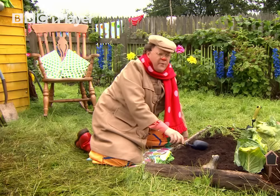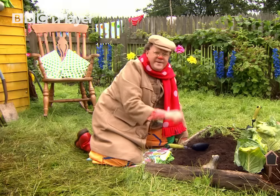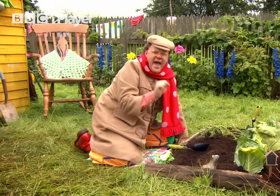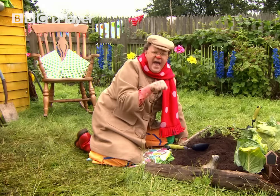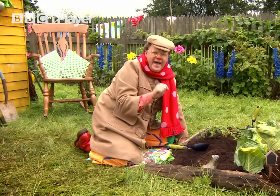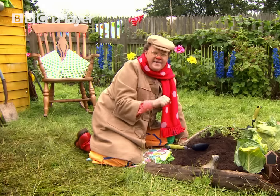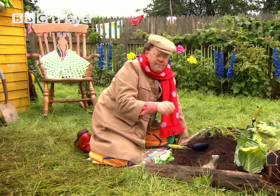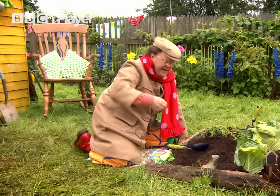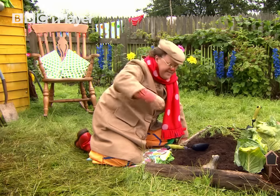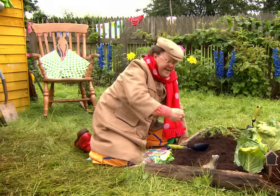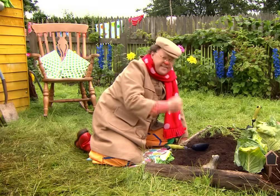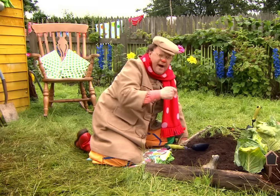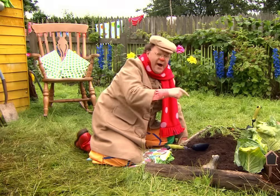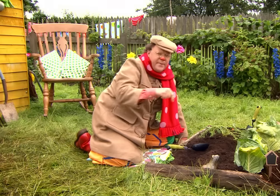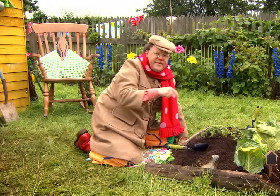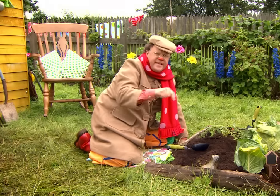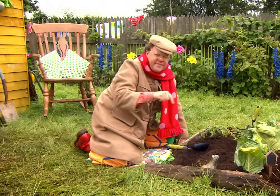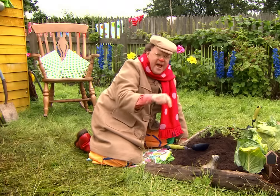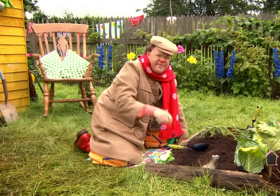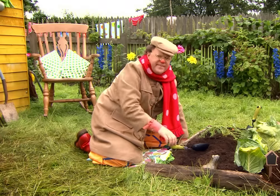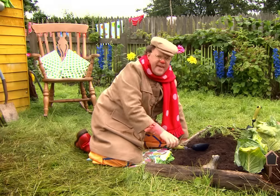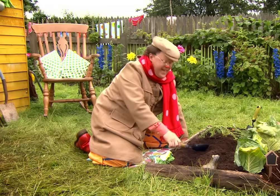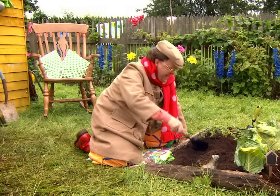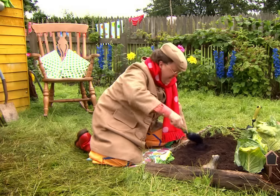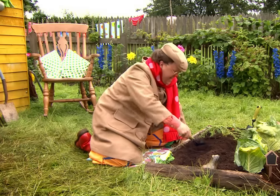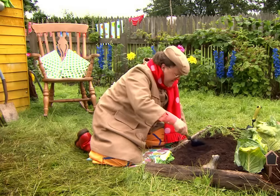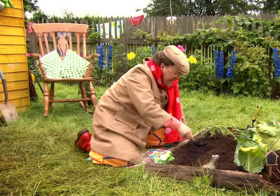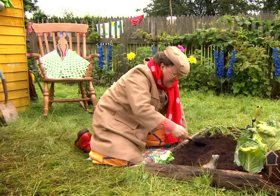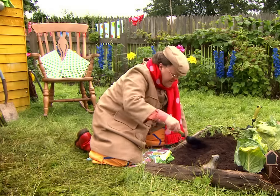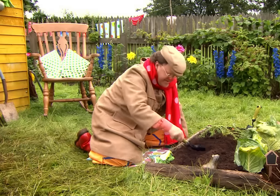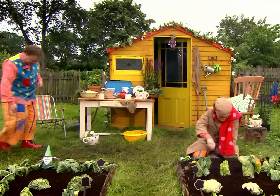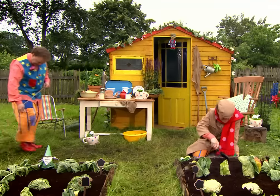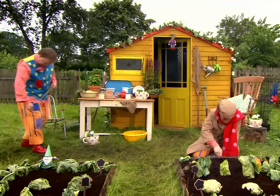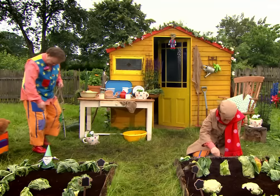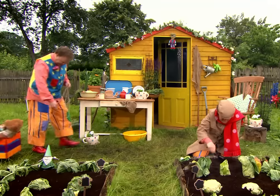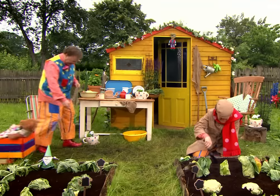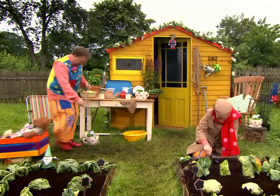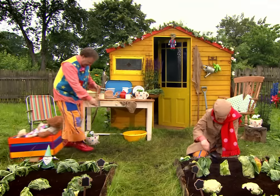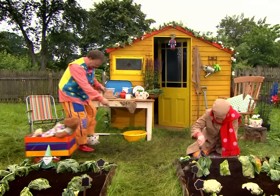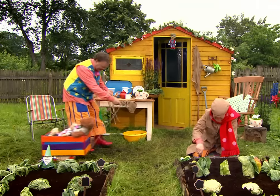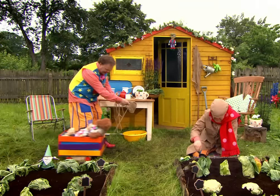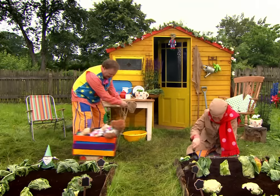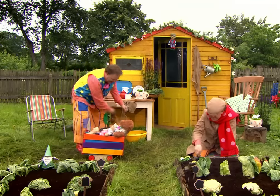Oh, yes, I'm going to dig some holes in the ground, you see. Yeah, there you